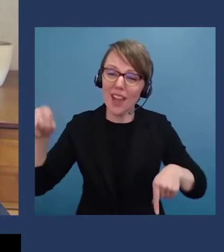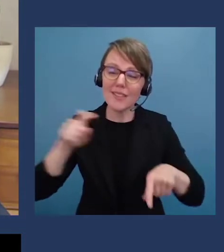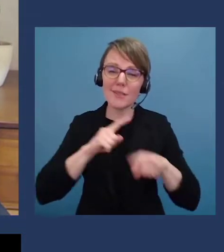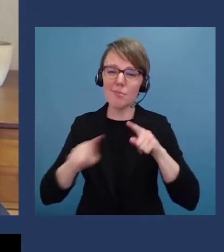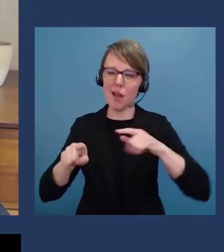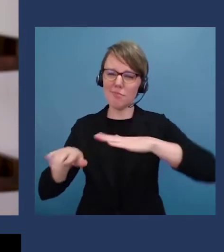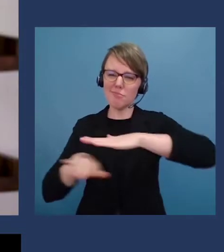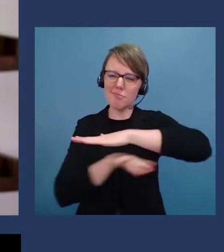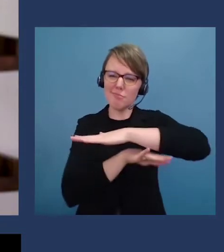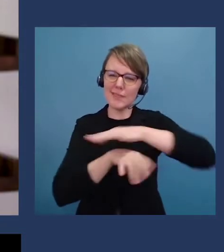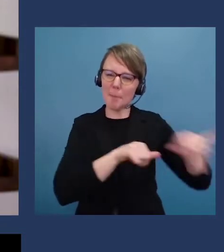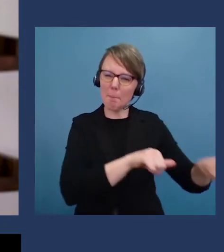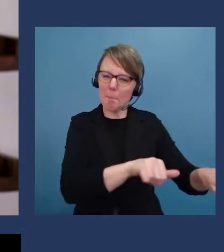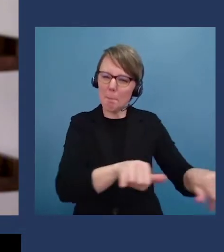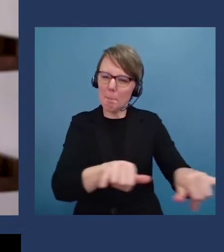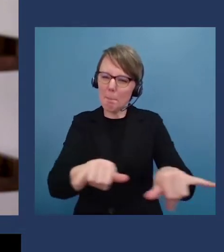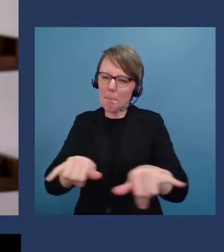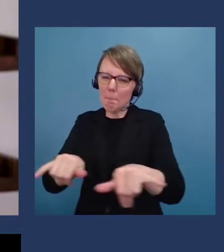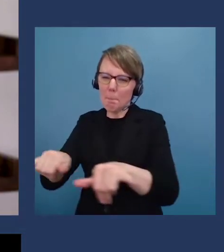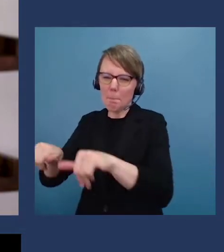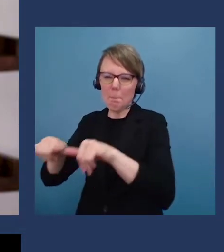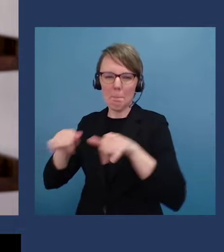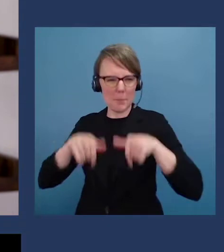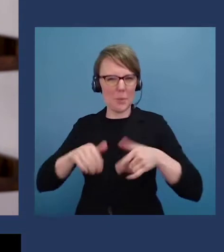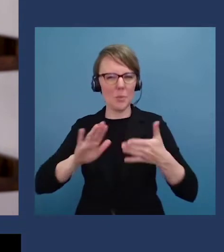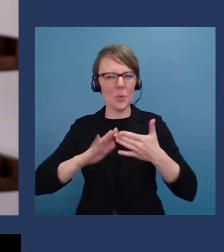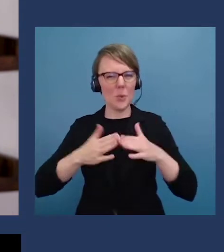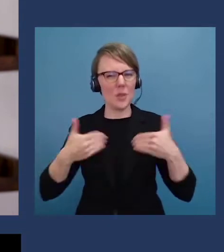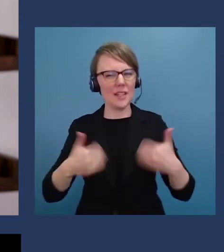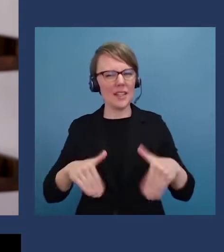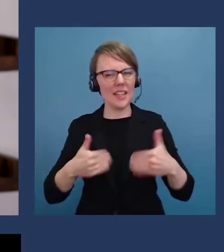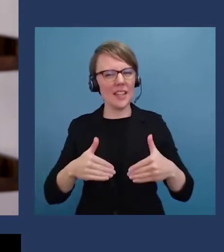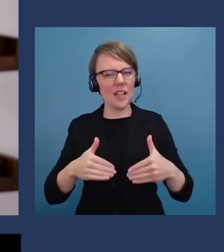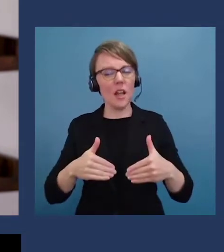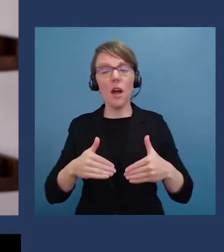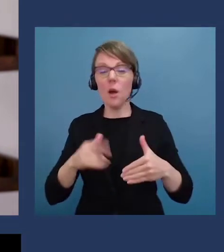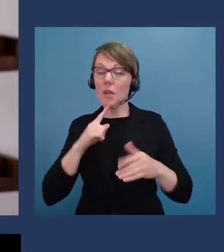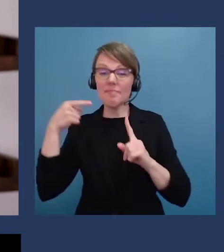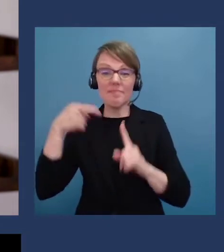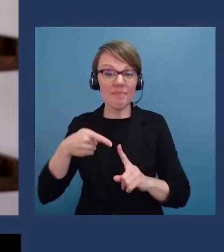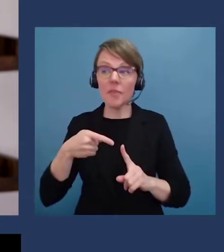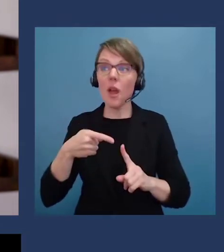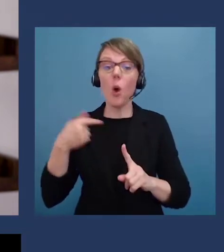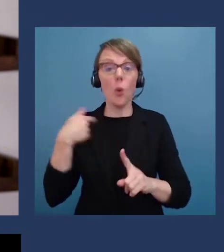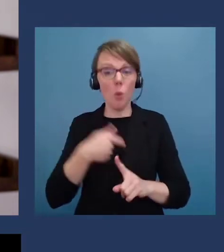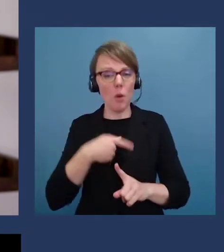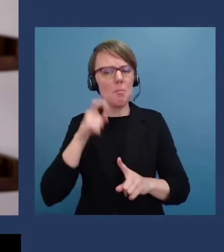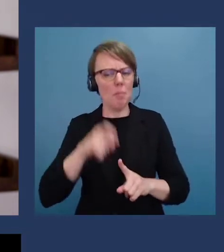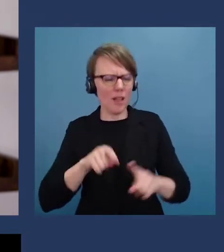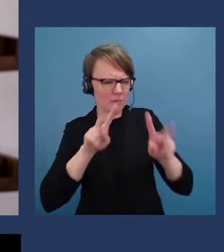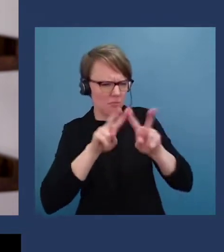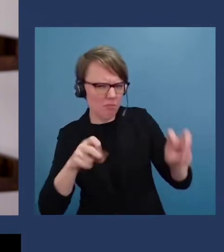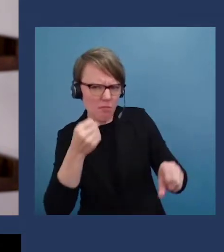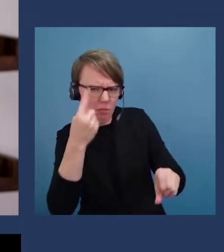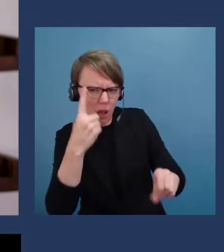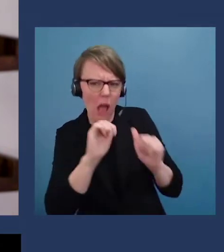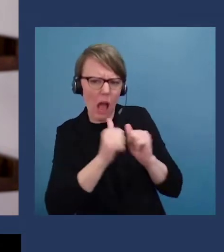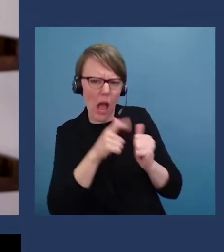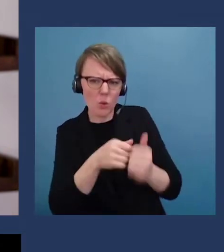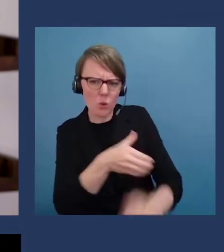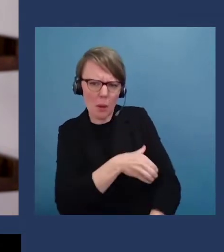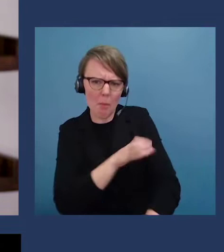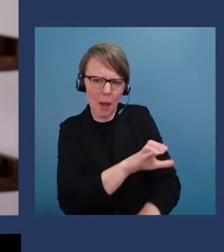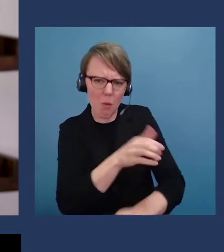it's great to be working alongside you. As you said, I mean, to me, accessibility is something that I came